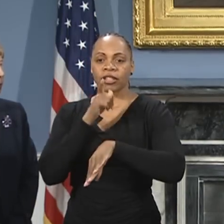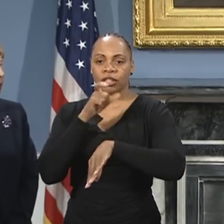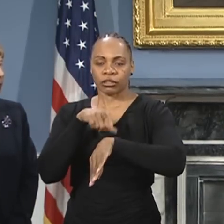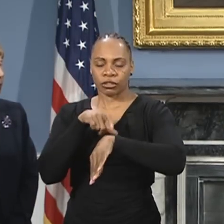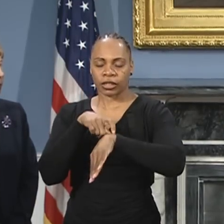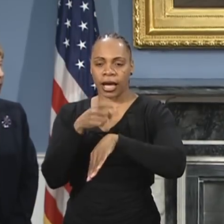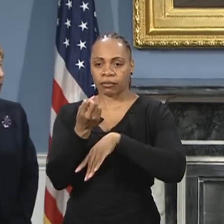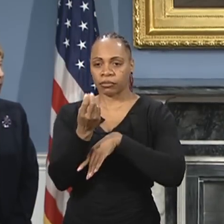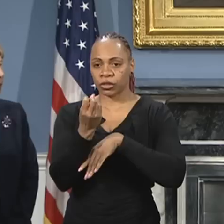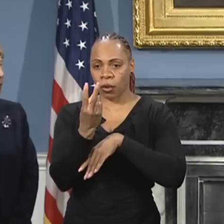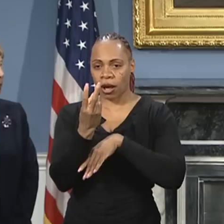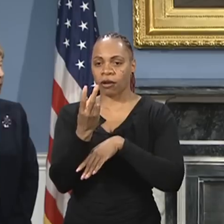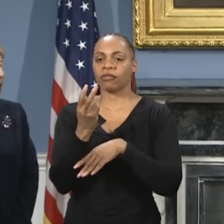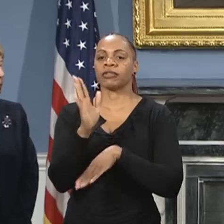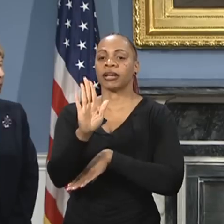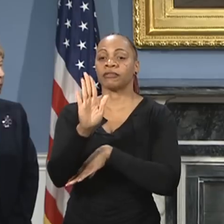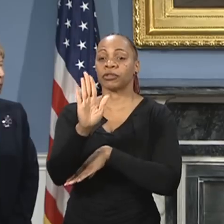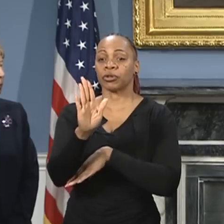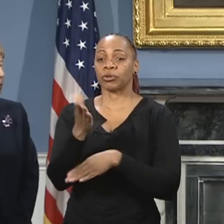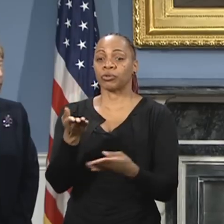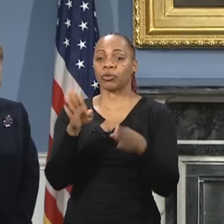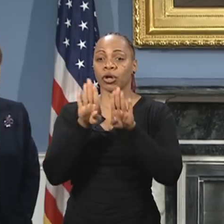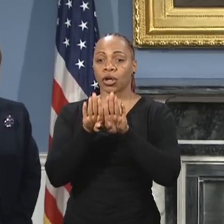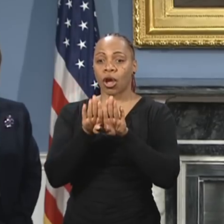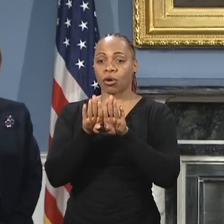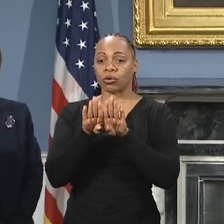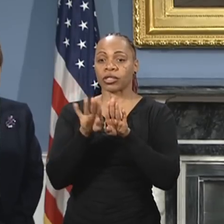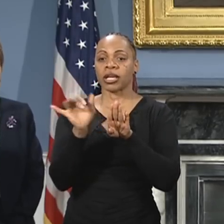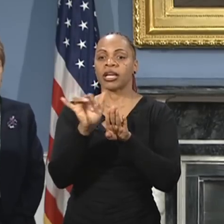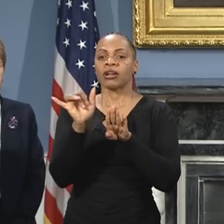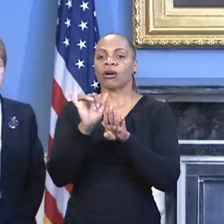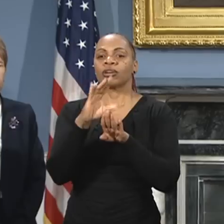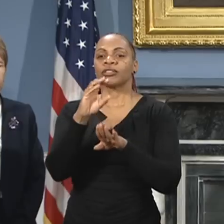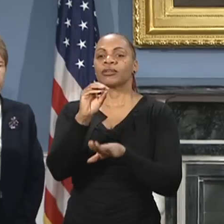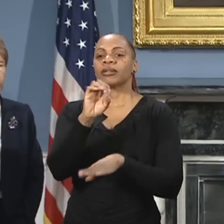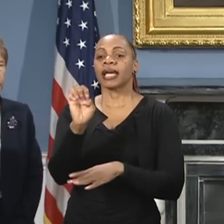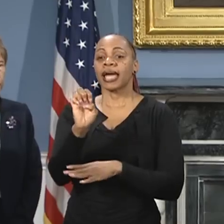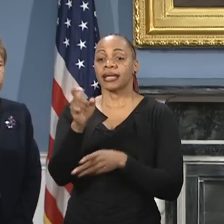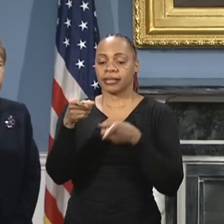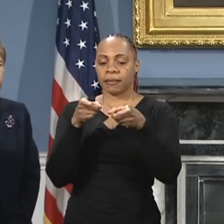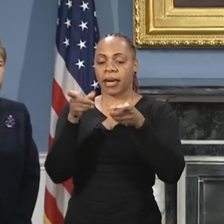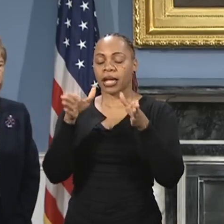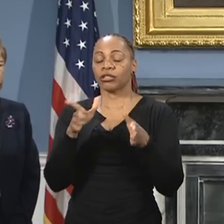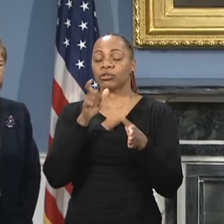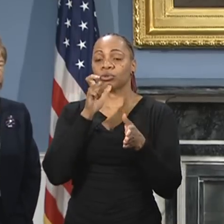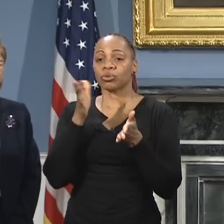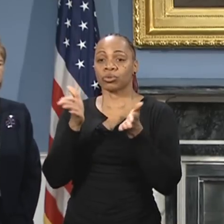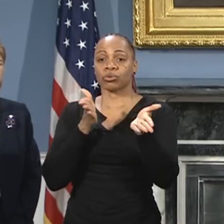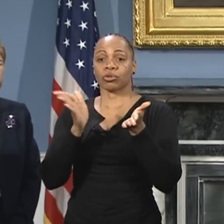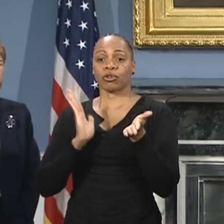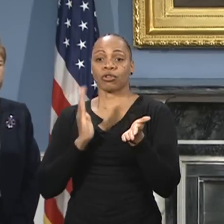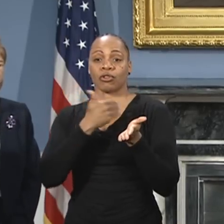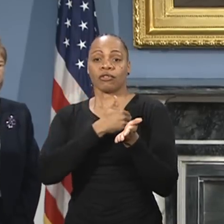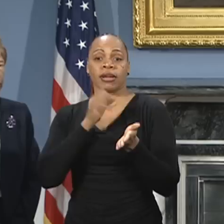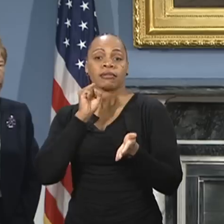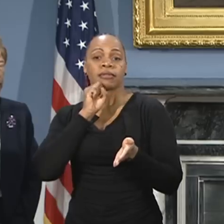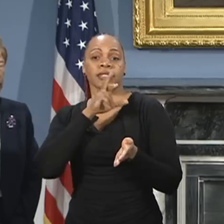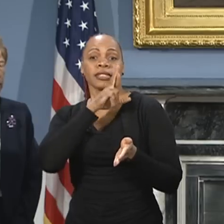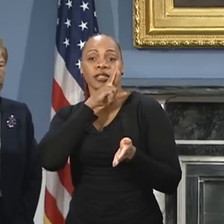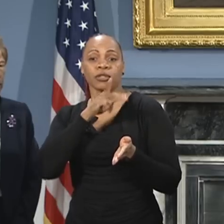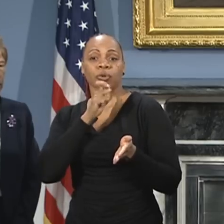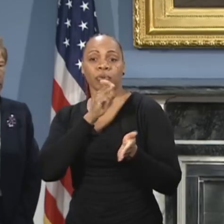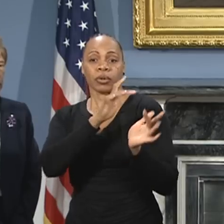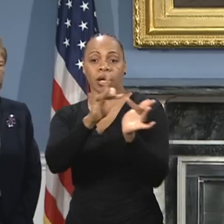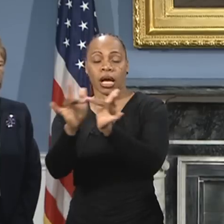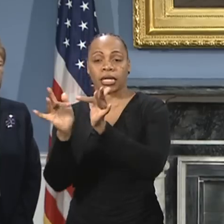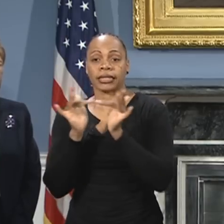case management agencies that serve our seniors are reaching out to their at-risk clients. The meals providers